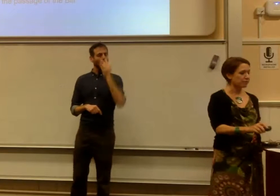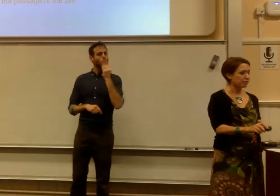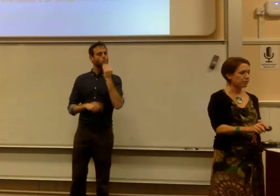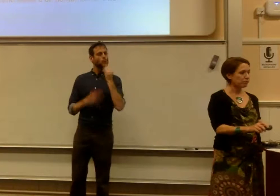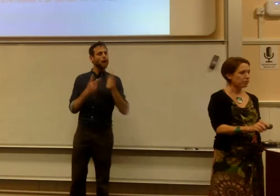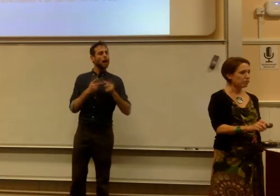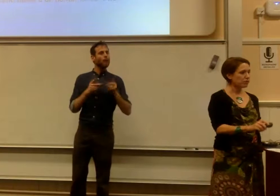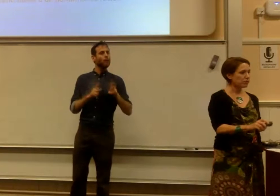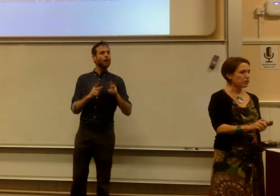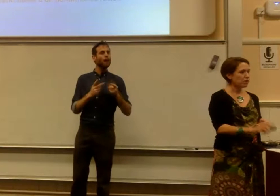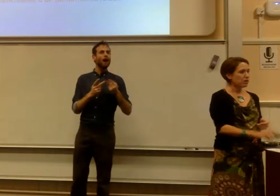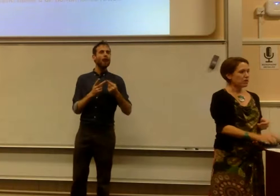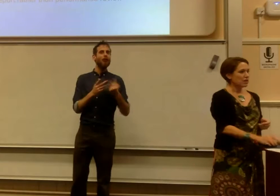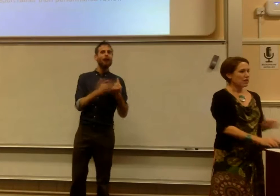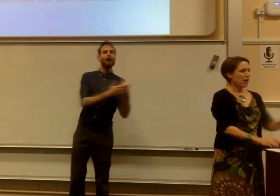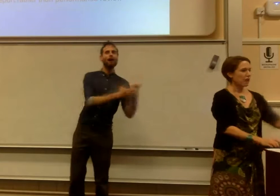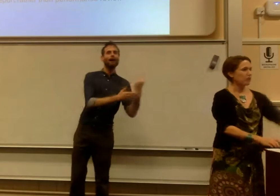that.